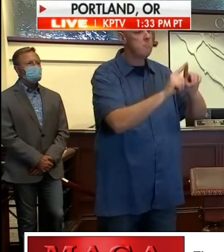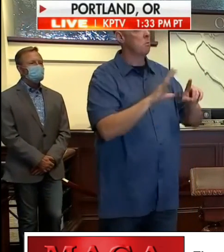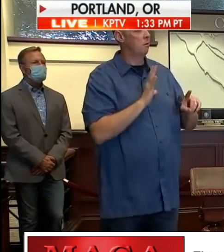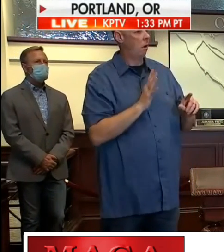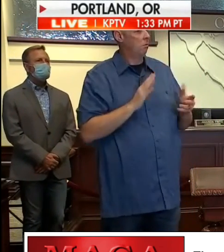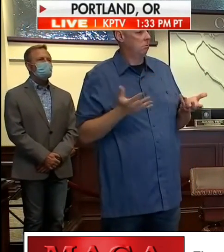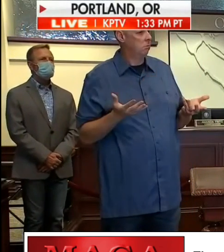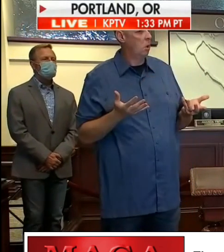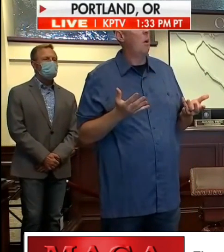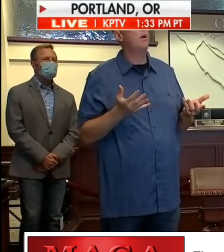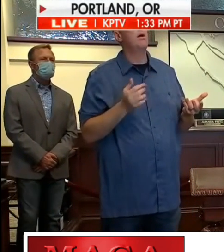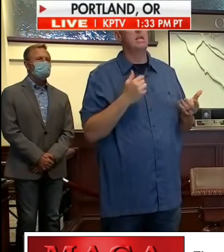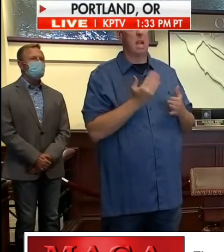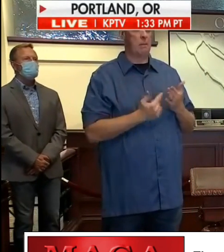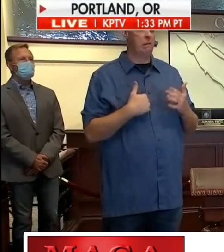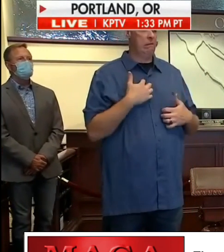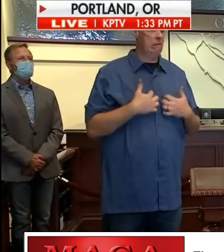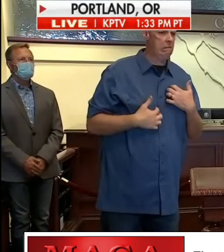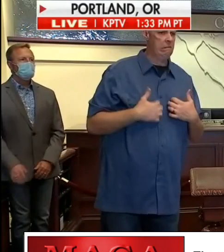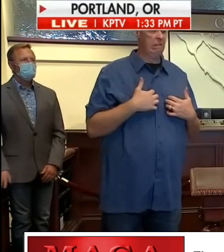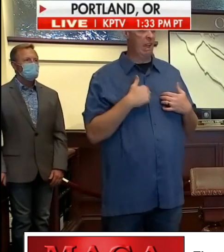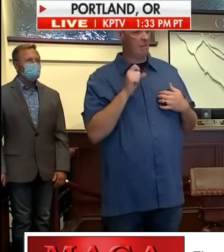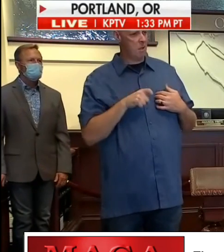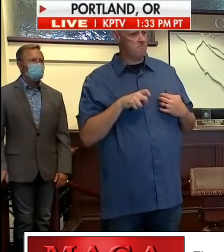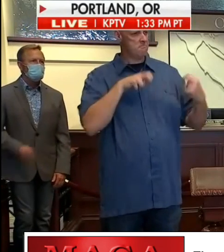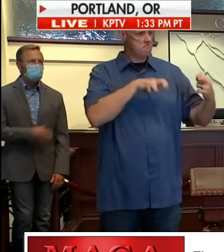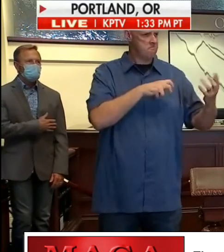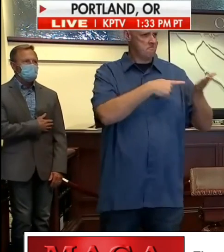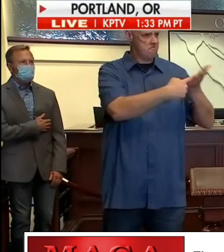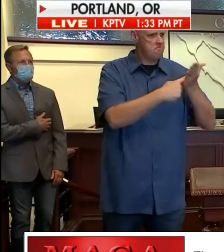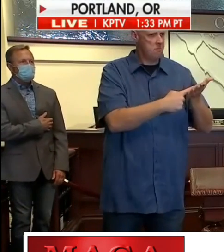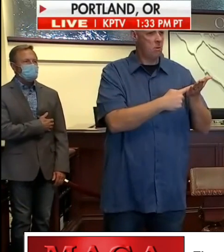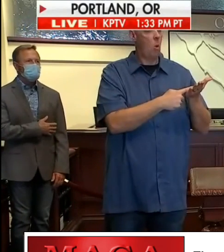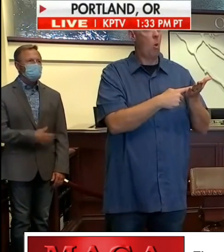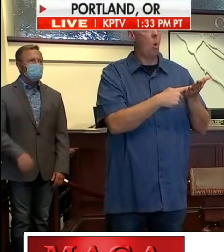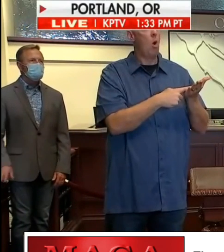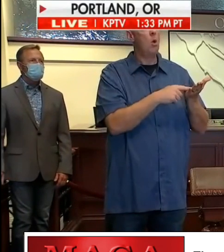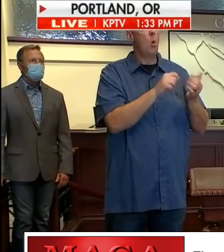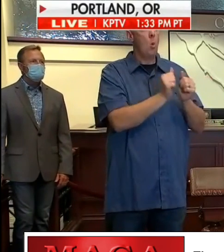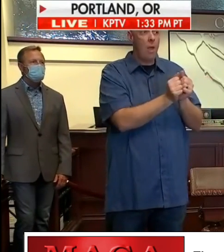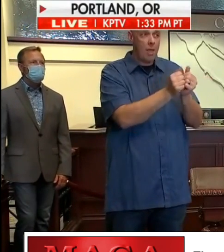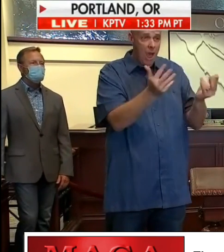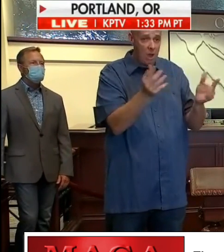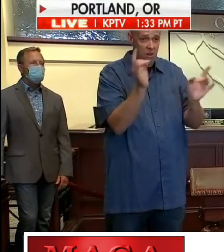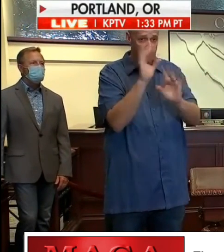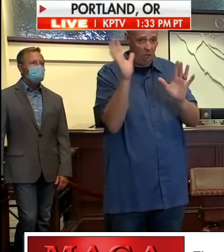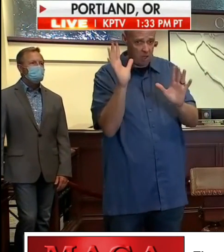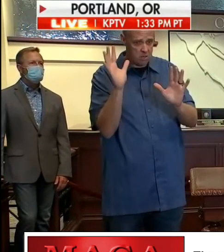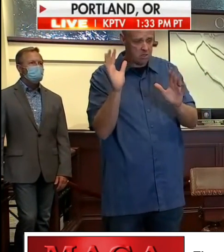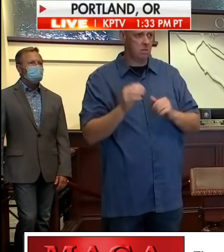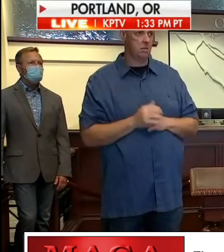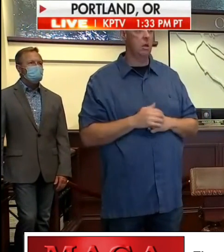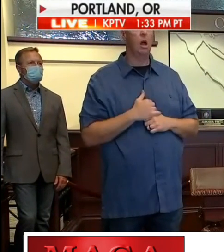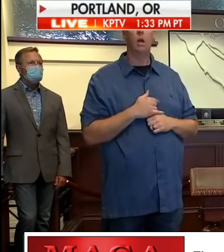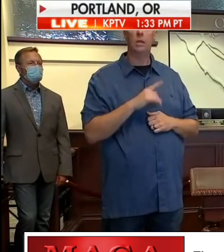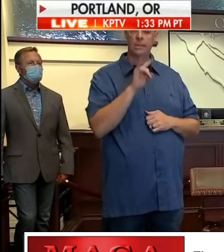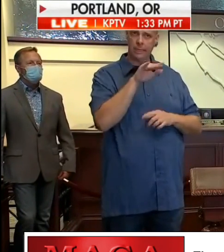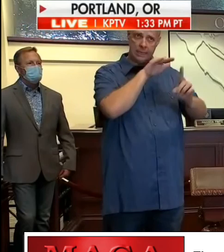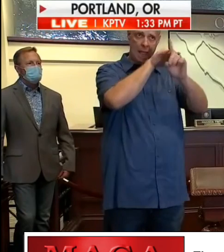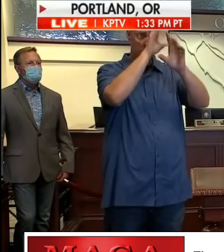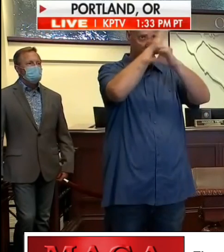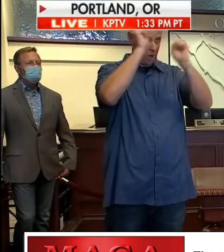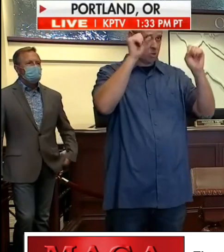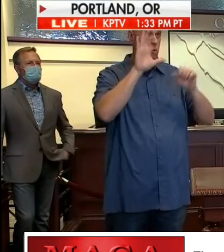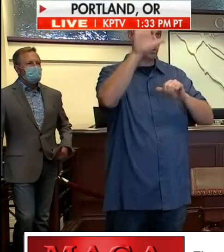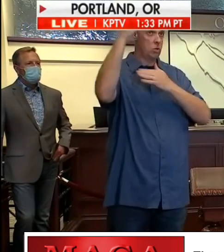and being able to have uncomfortable conversations without resorting to violence. So I've asked the president to do his part.